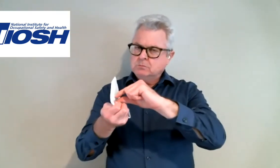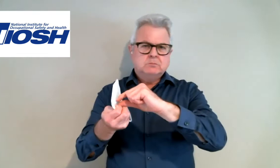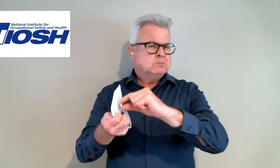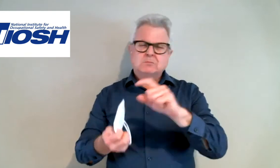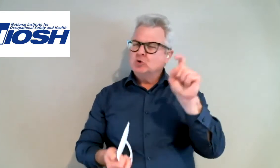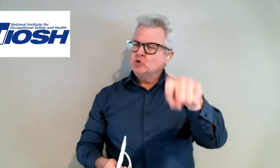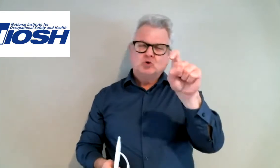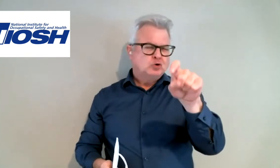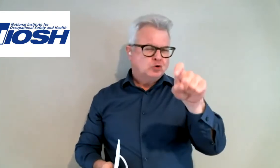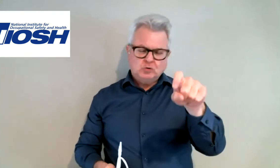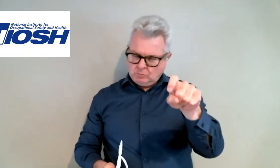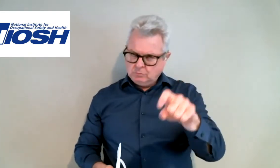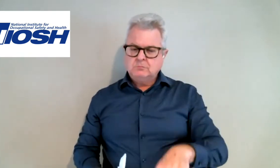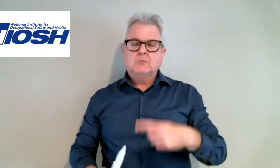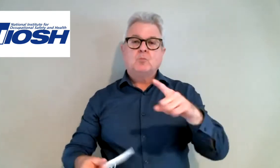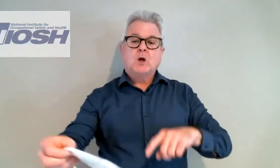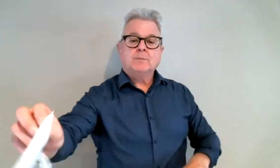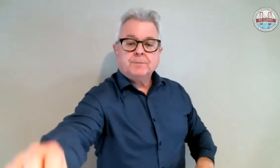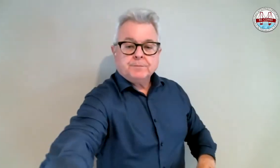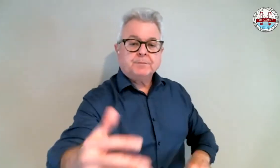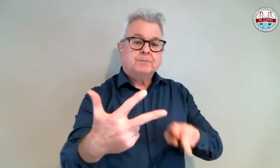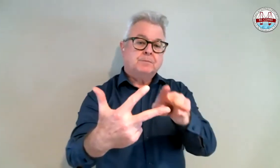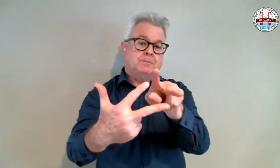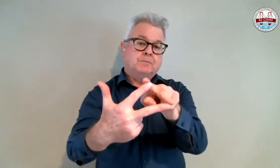So when you're working in those environments of safety and